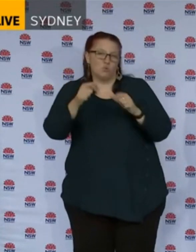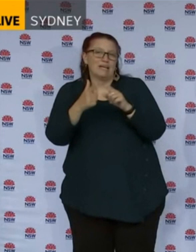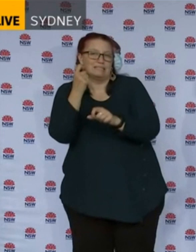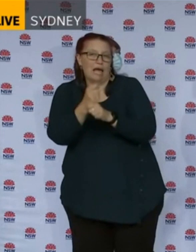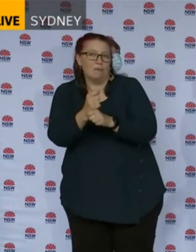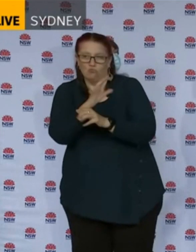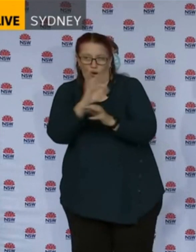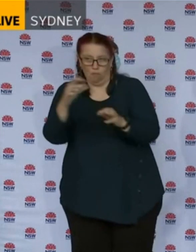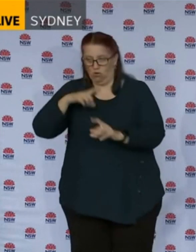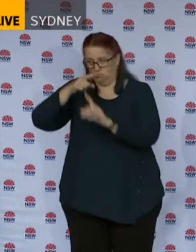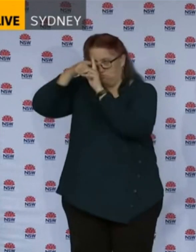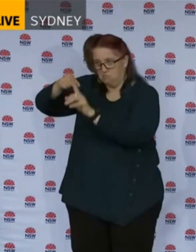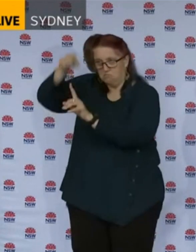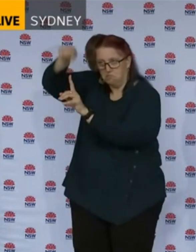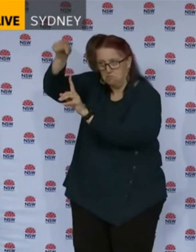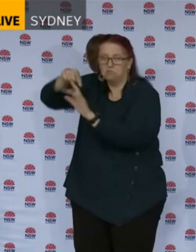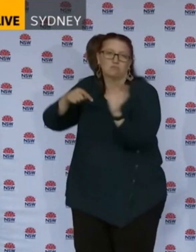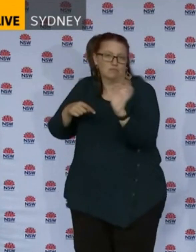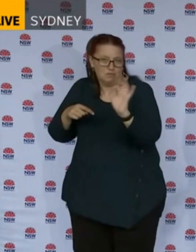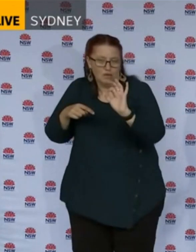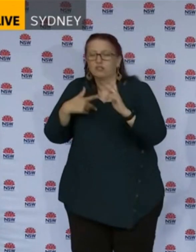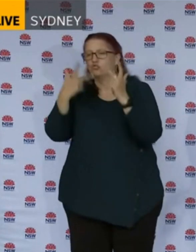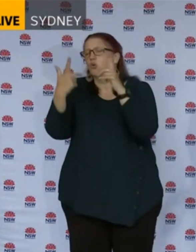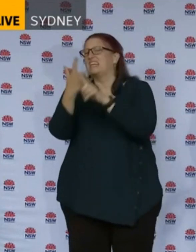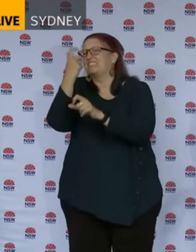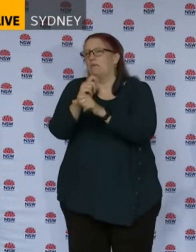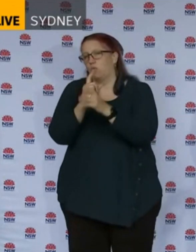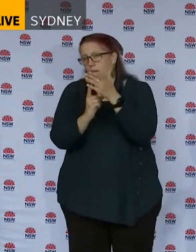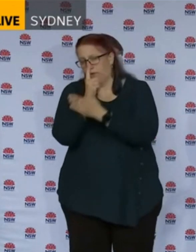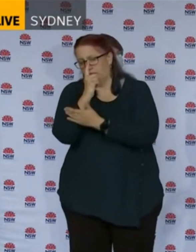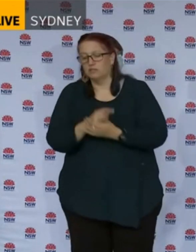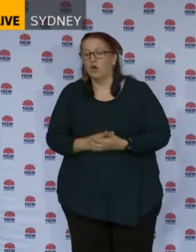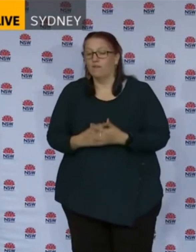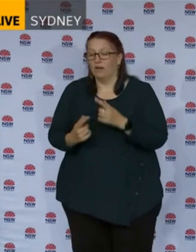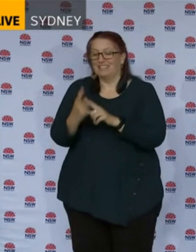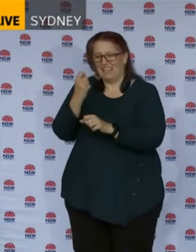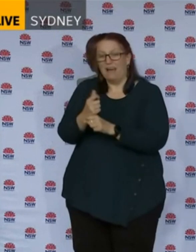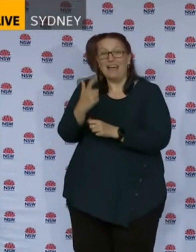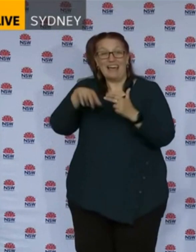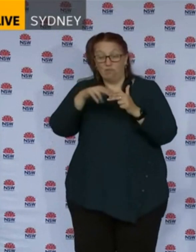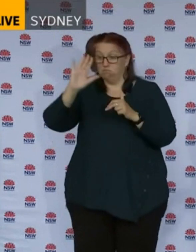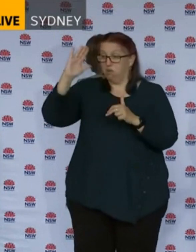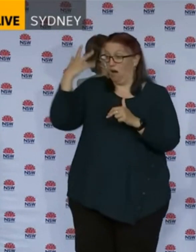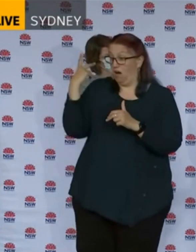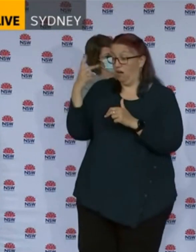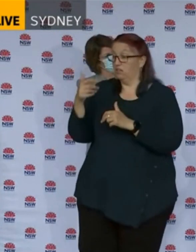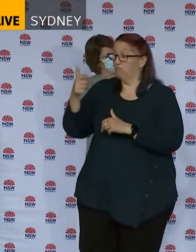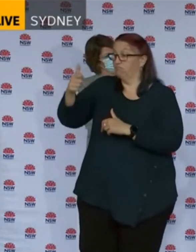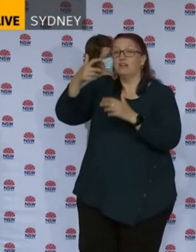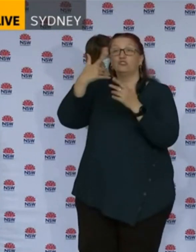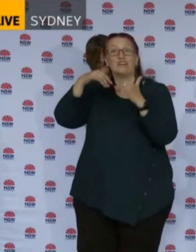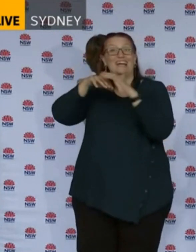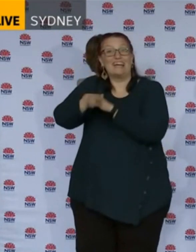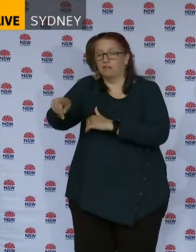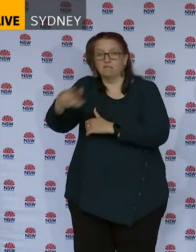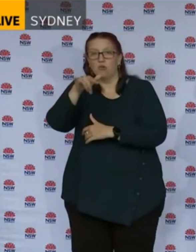an example, not because I'm trying to. I think it just explains it to the community. So, for instance, if you've checked into a venue, we don't know when you've